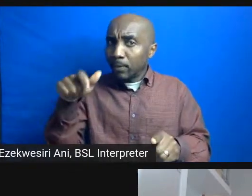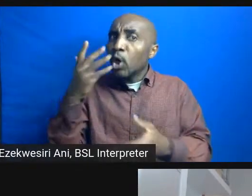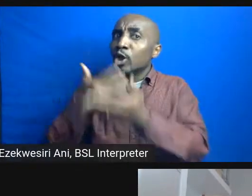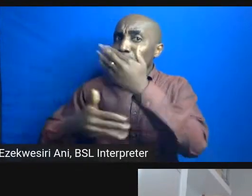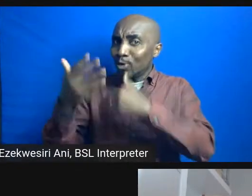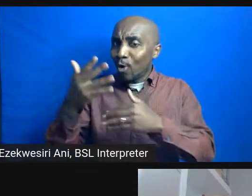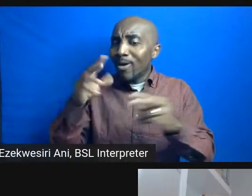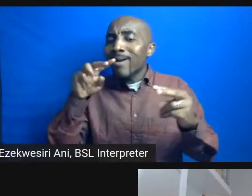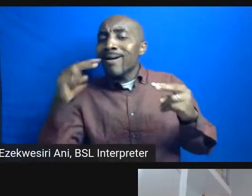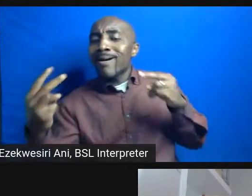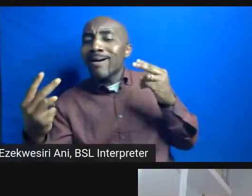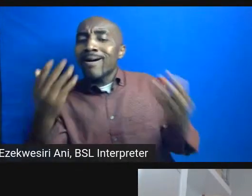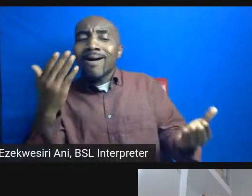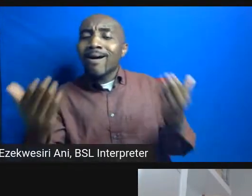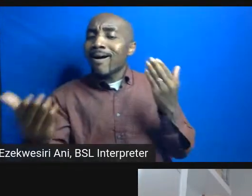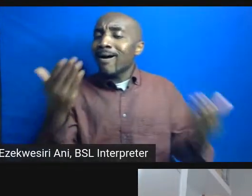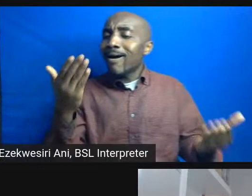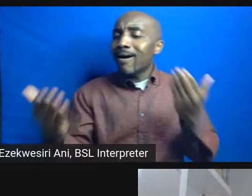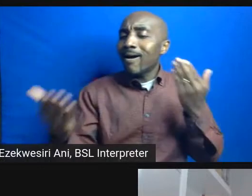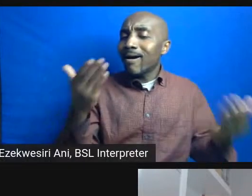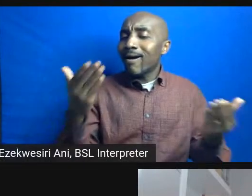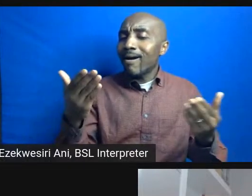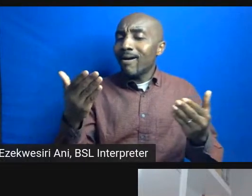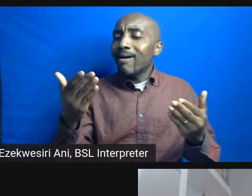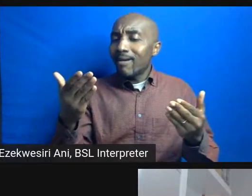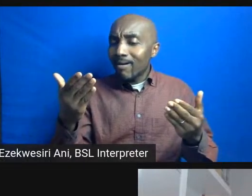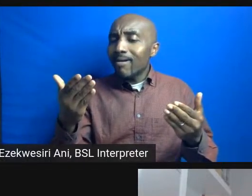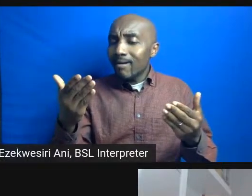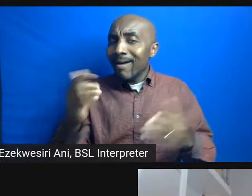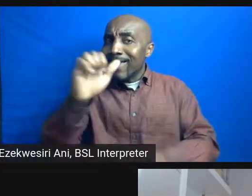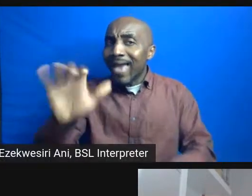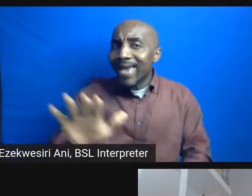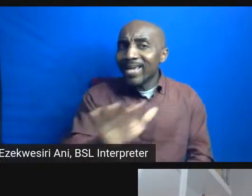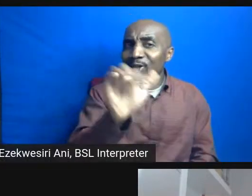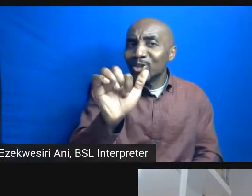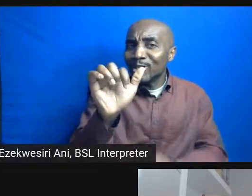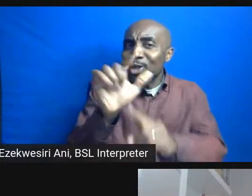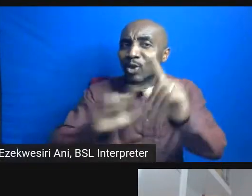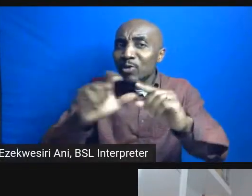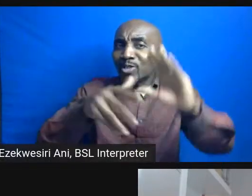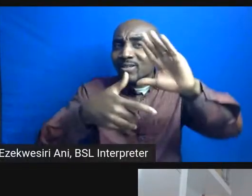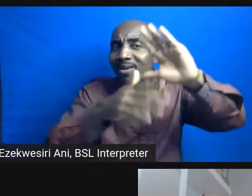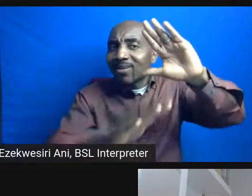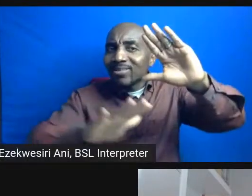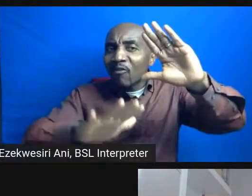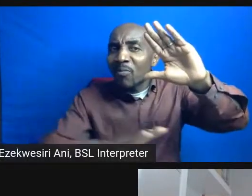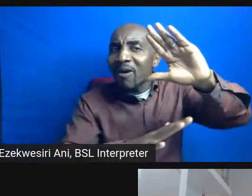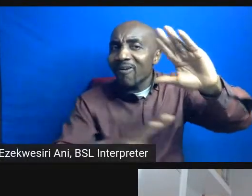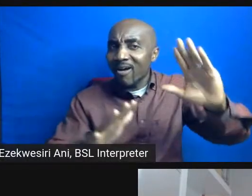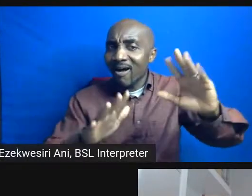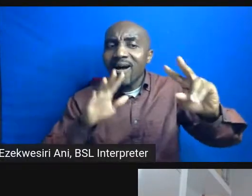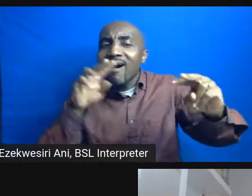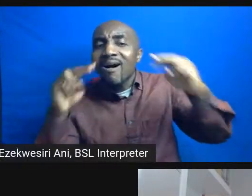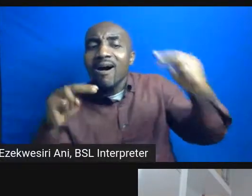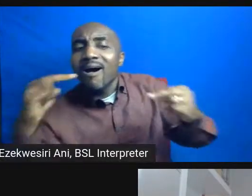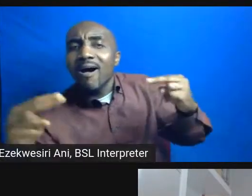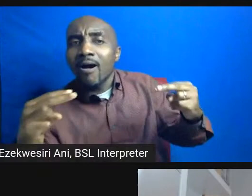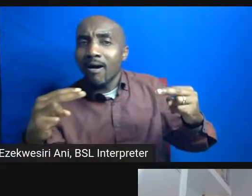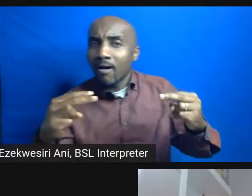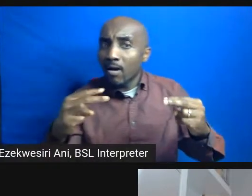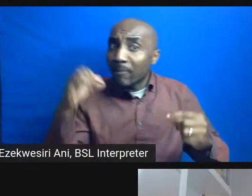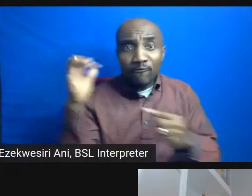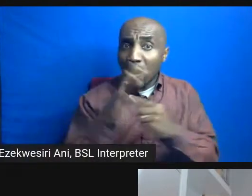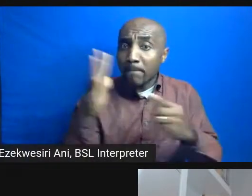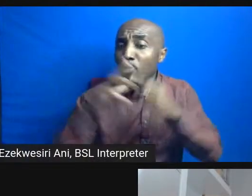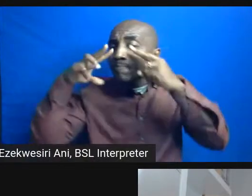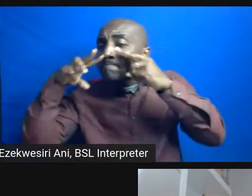story of different Asian communities, the story of Latin America. It's so critical that when we are looking at the